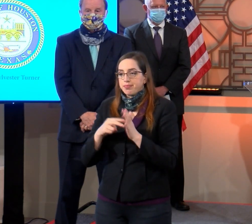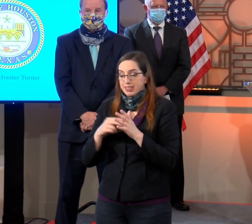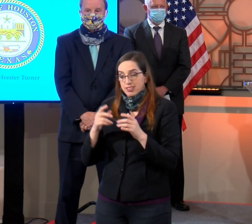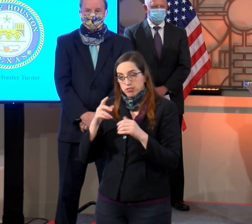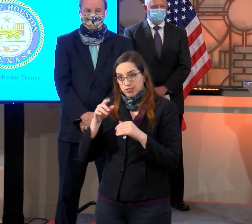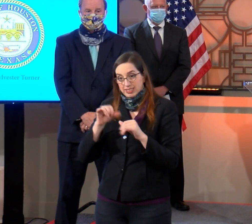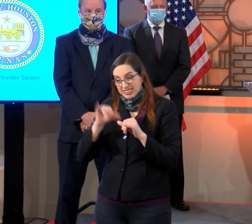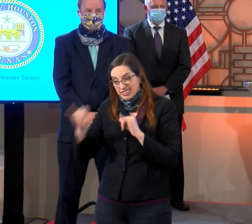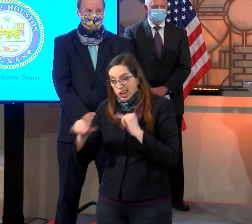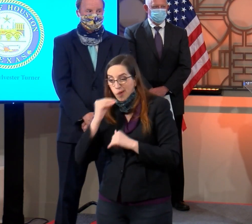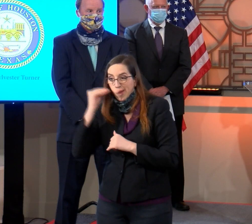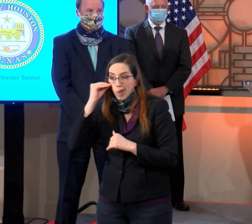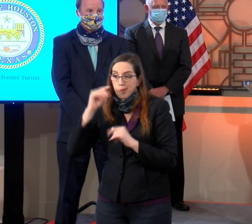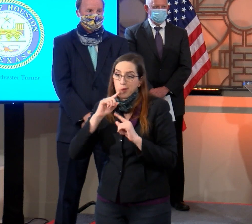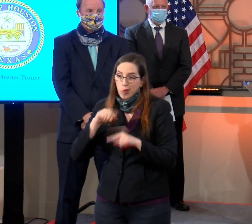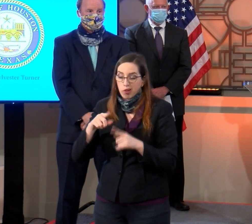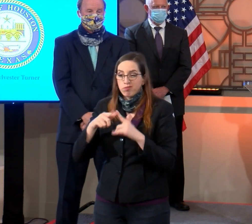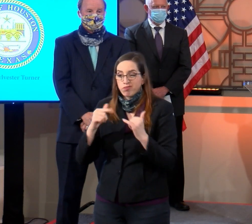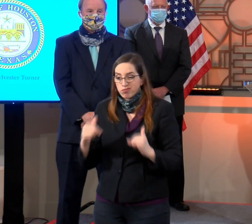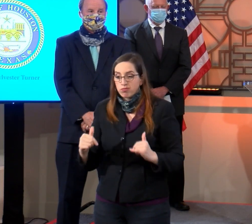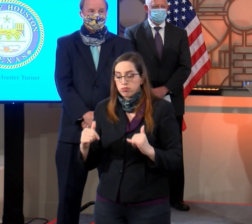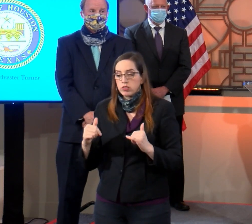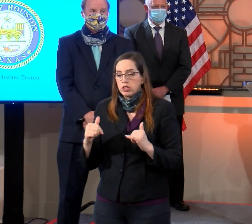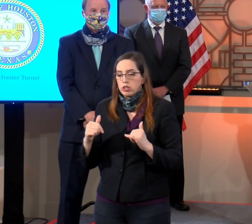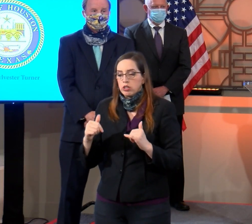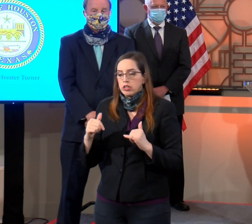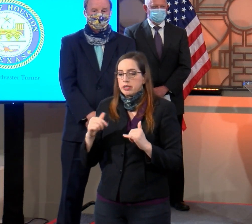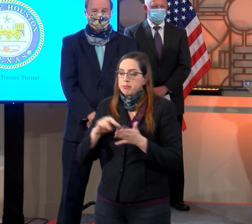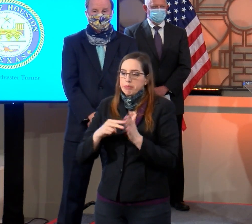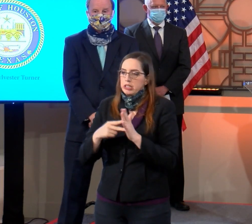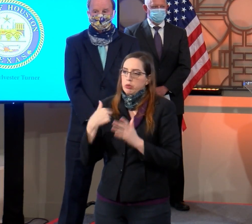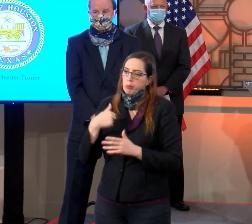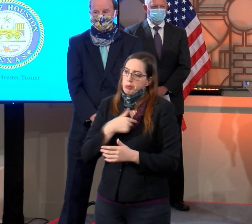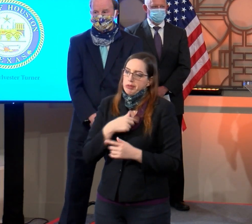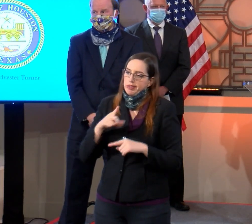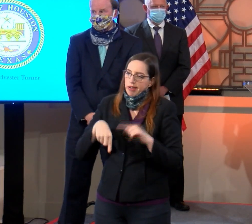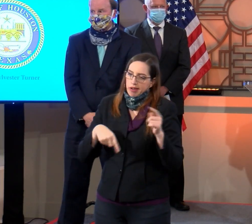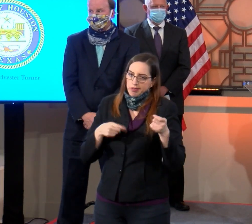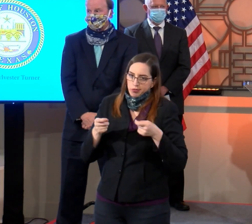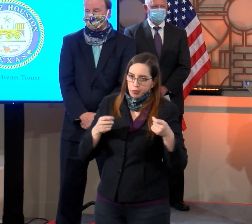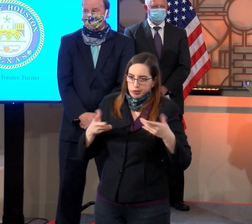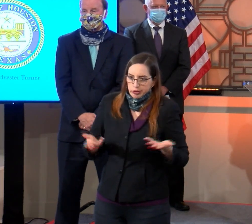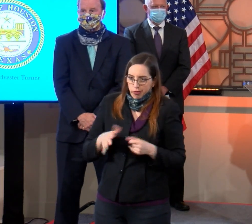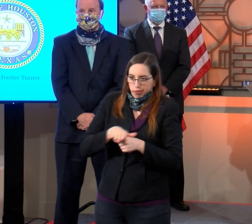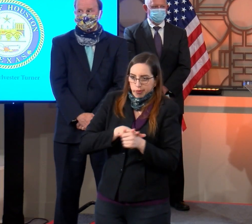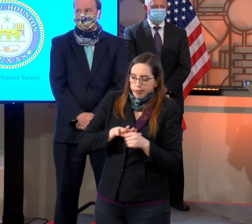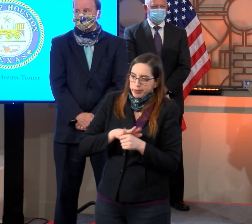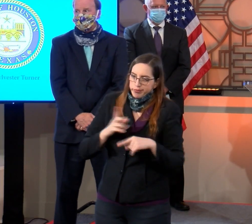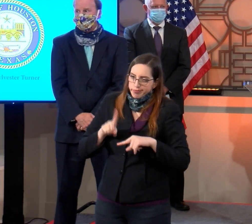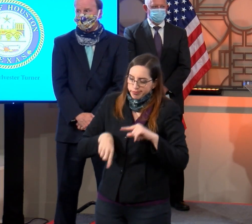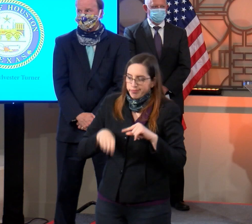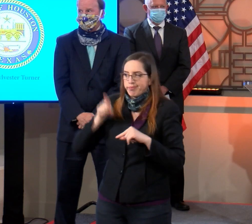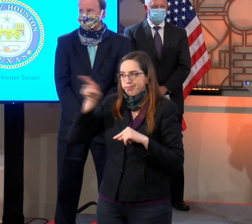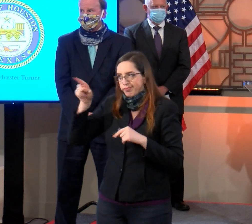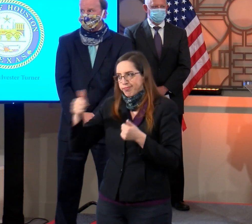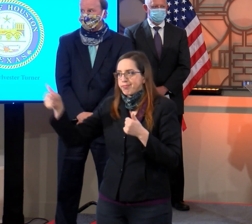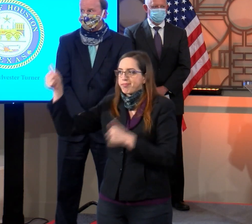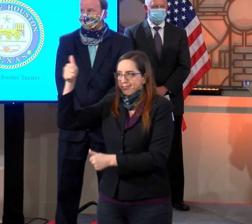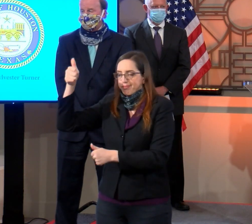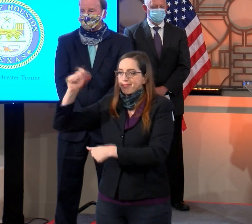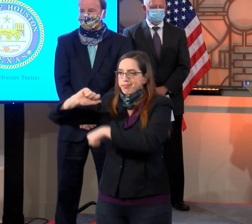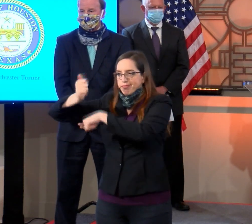stay-at-home orders and things of that nature, out of our hands locally, and he has pretty